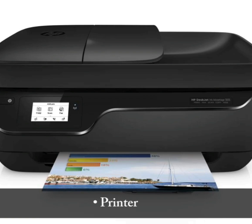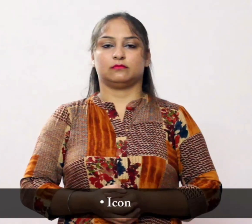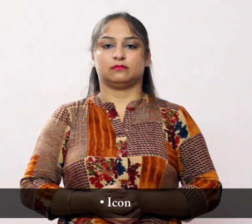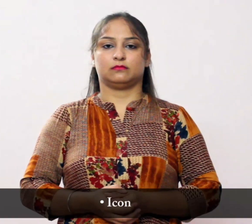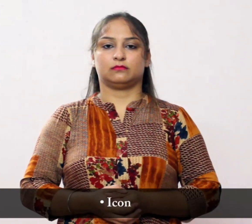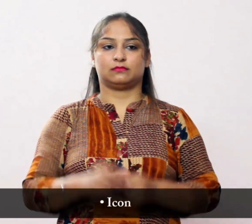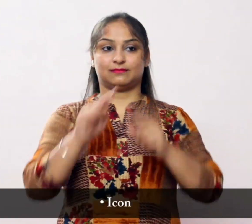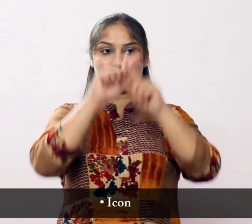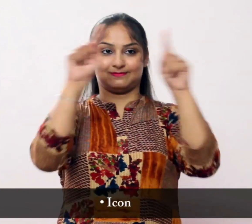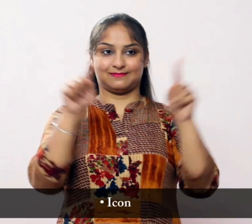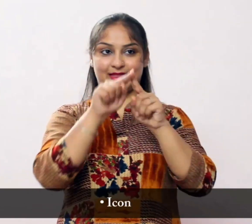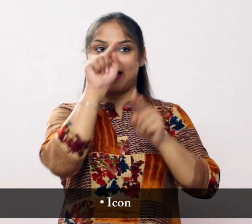Icon.